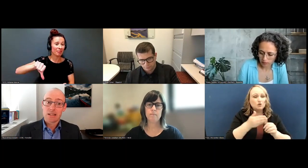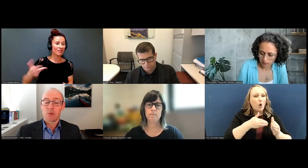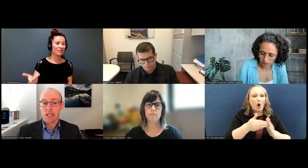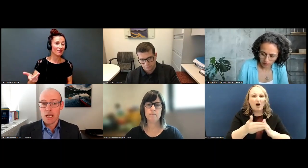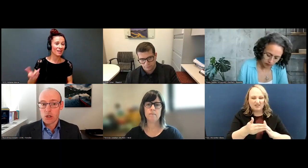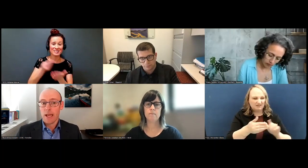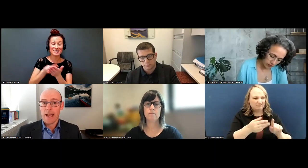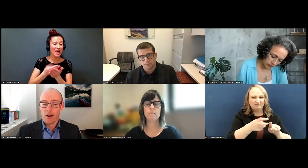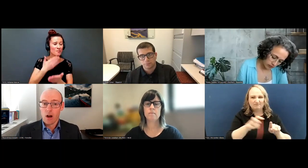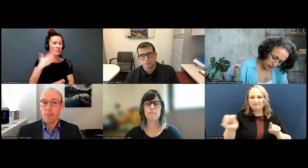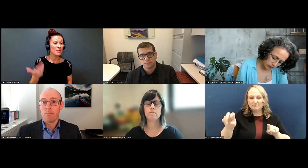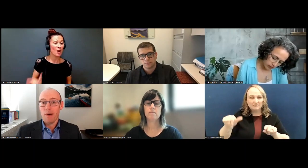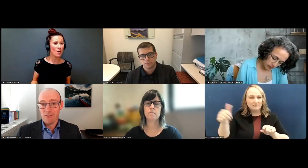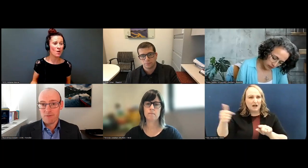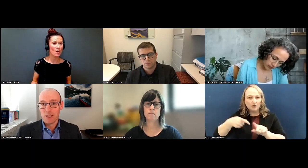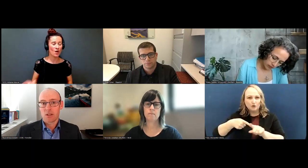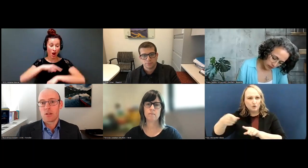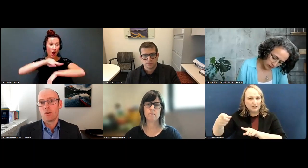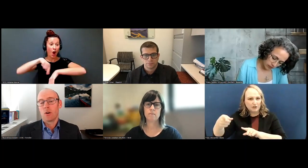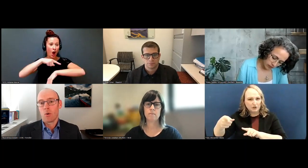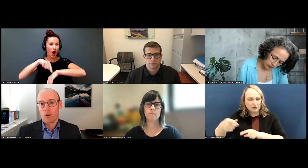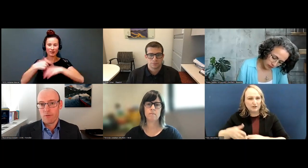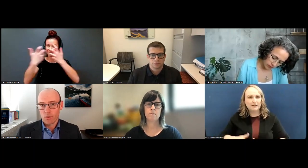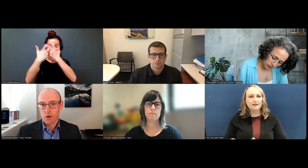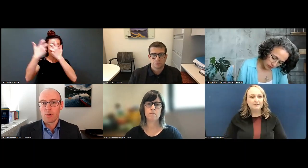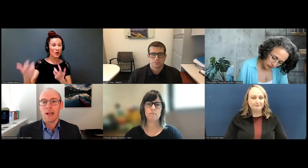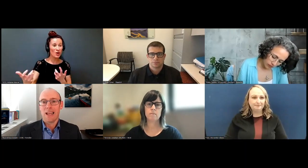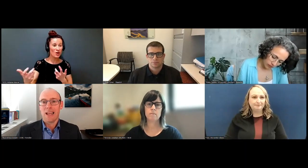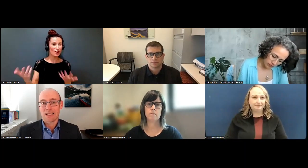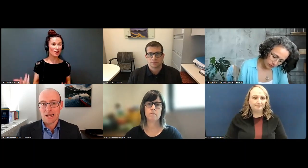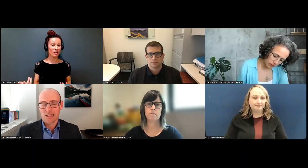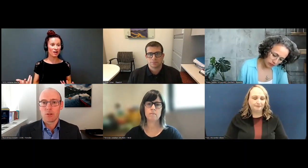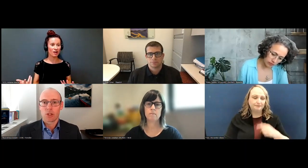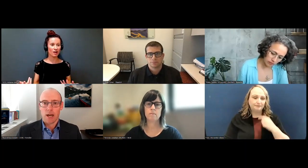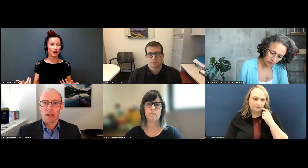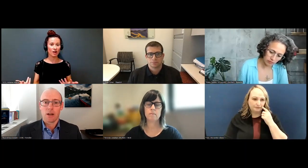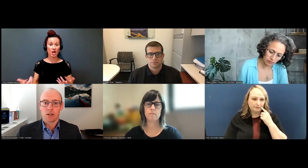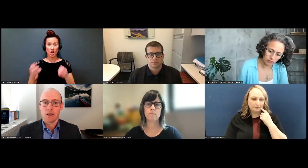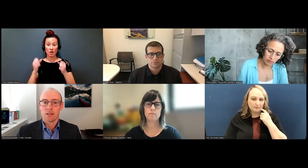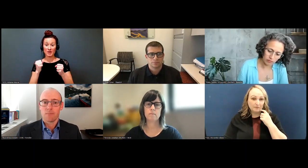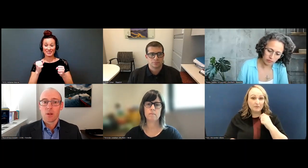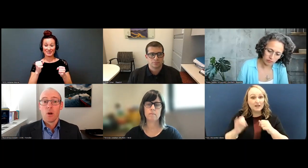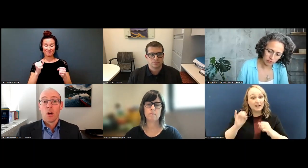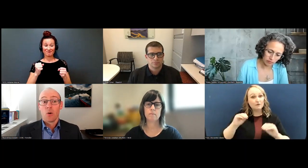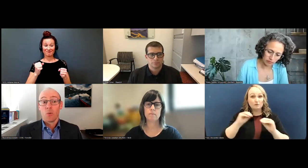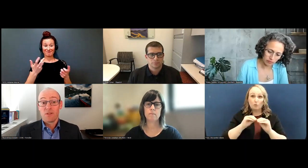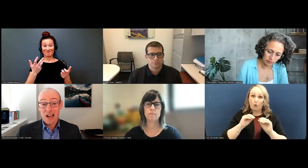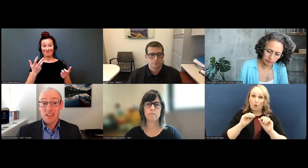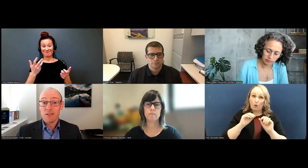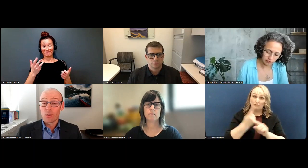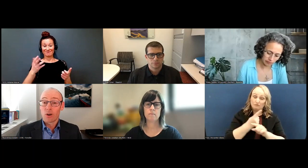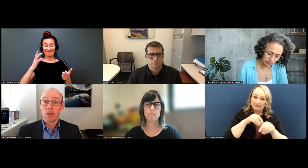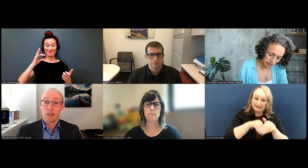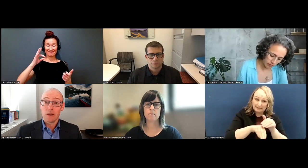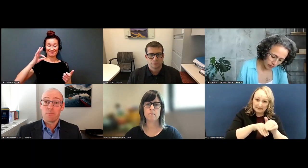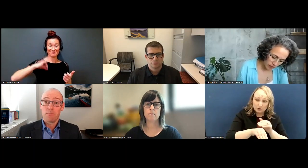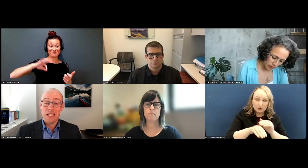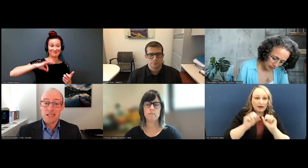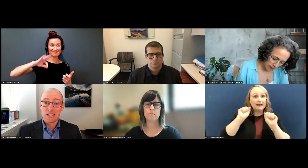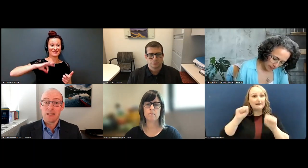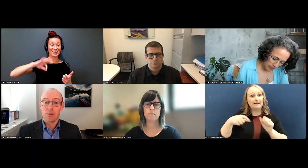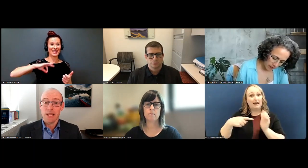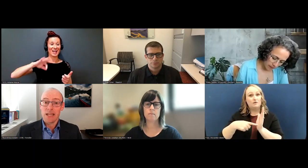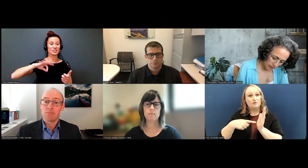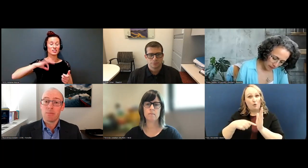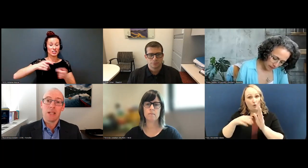be substantial economic benefits to a more affordable and accessible childcare system. We've got the affordability